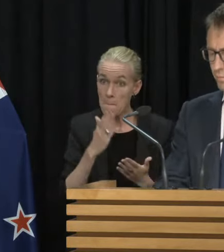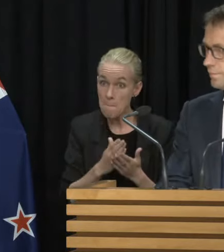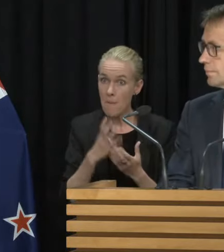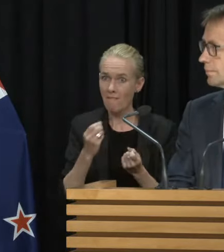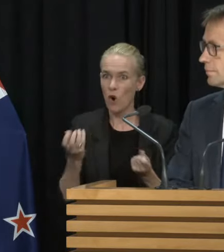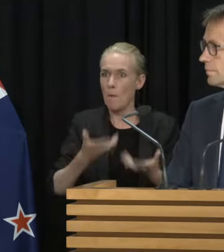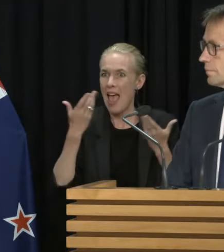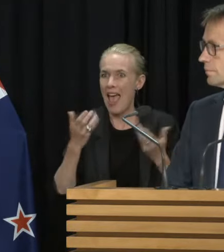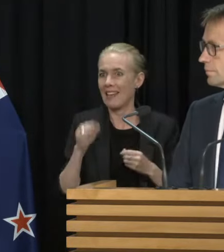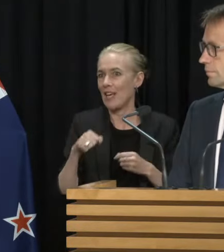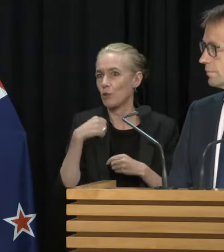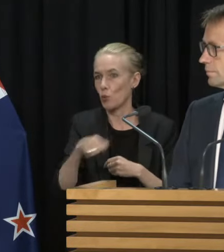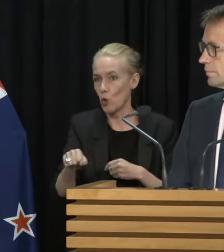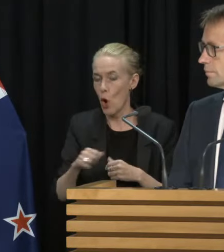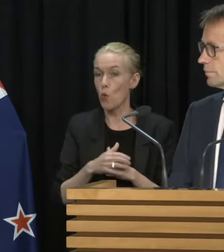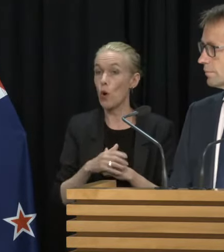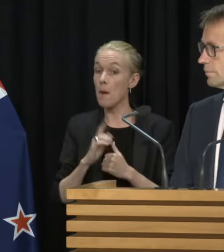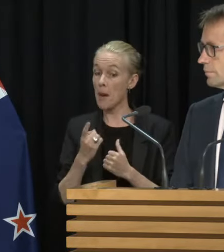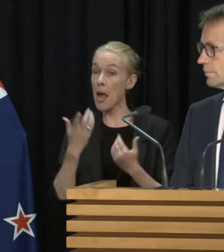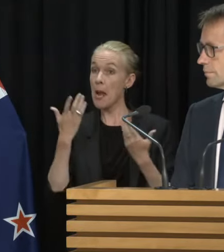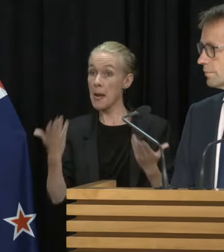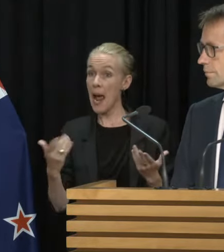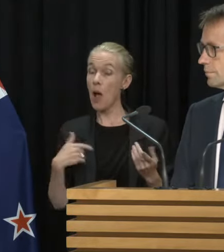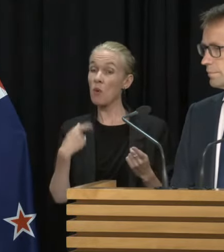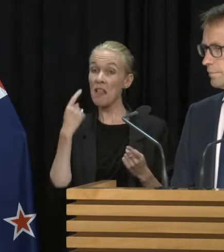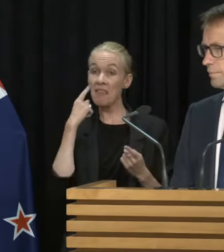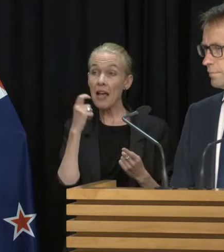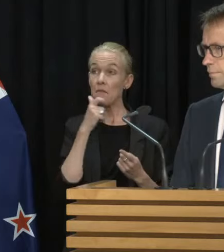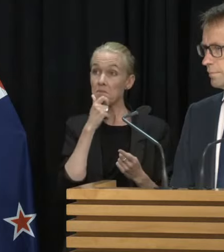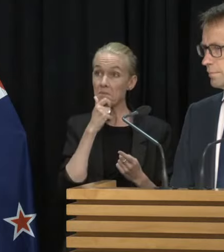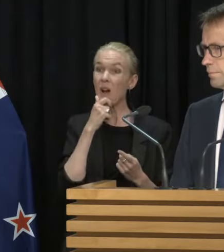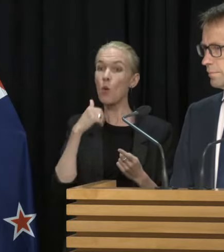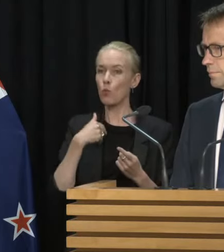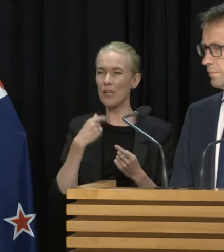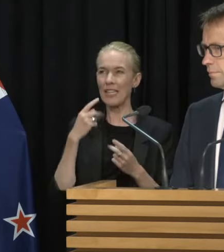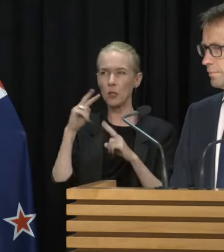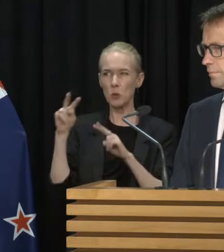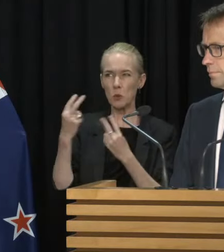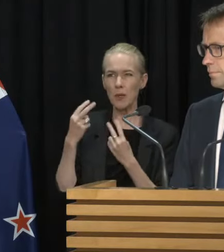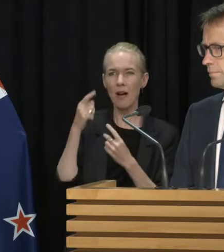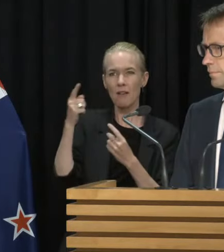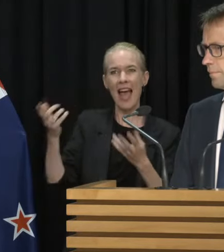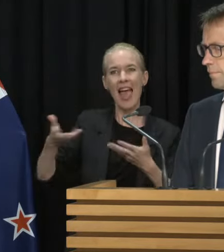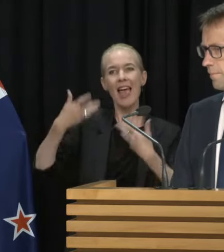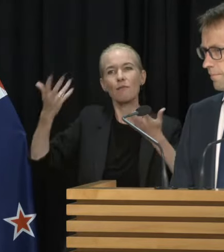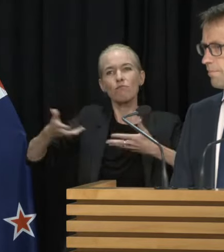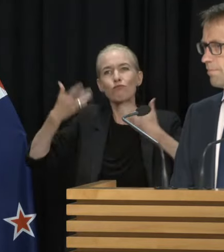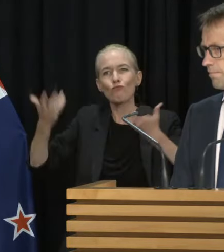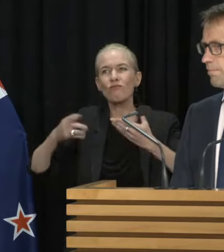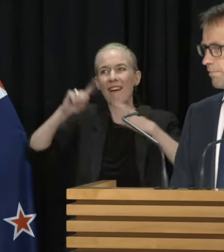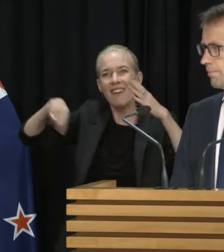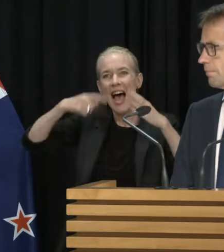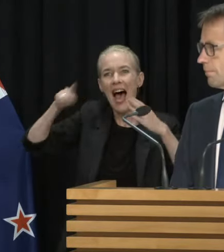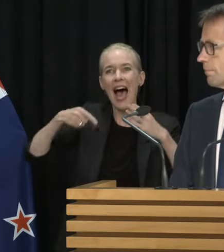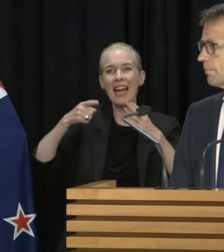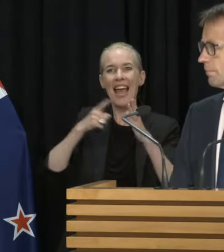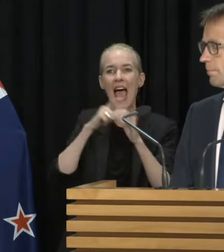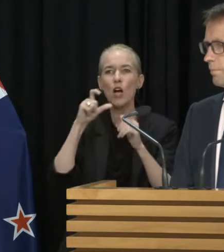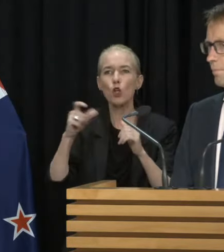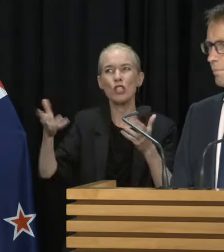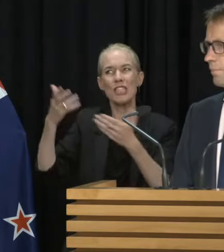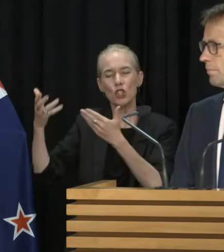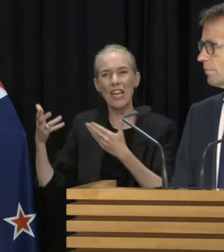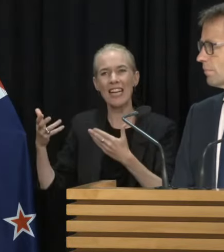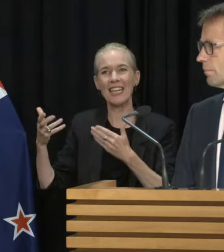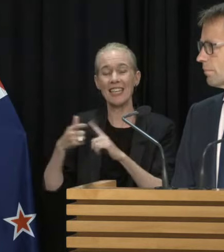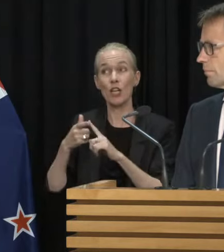HEPA filters on the lift air conditioning systems. Sorry, that is being reviewed across the whole MIQ. Yeah, so everything that we've learned from the Pullman,